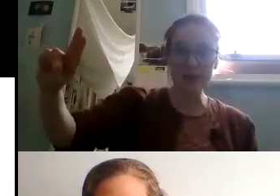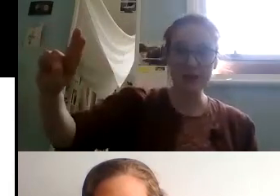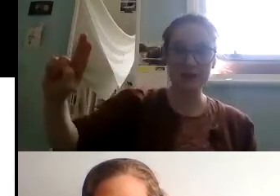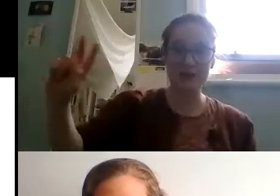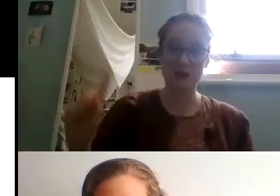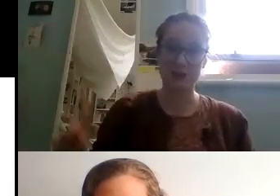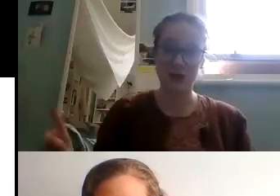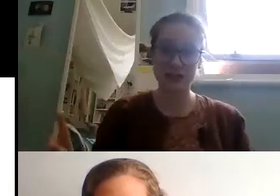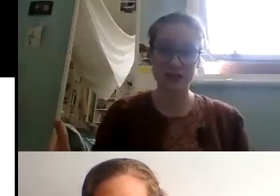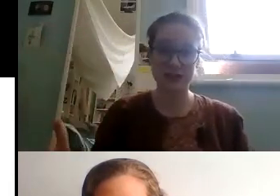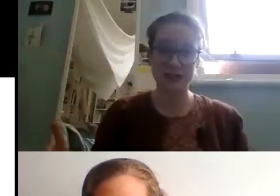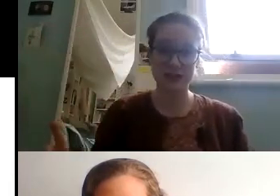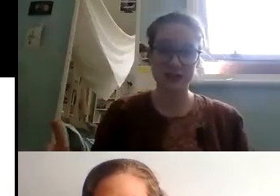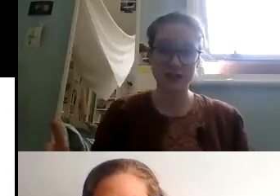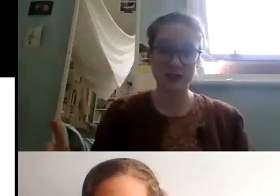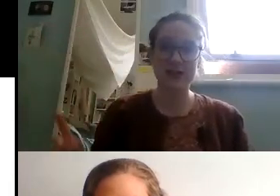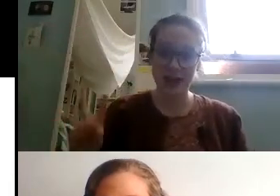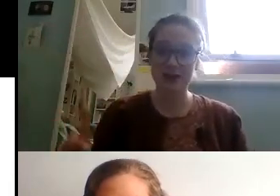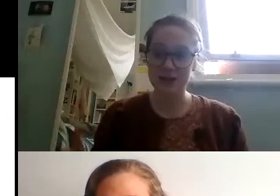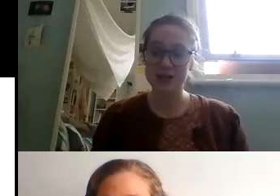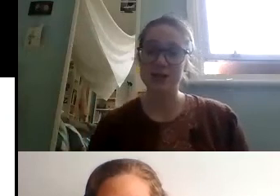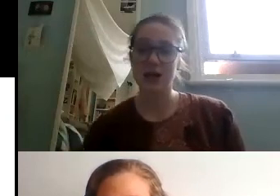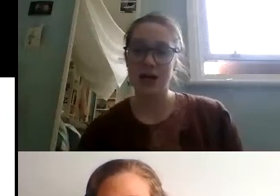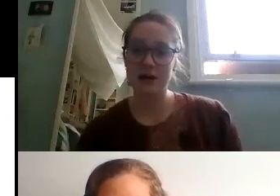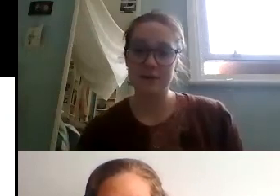Name what? Yeah.